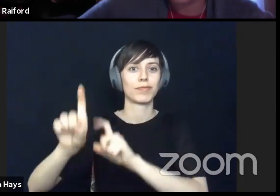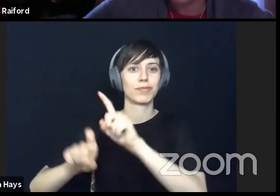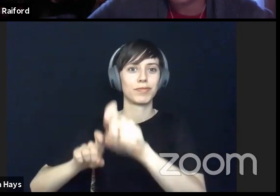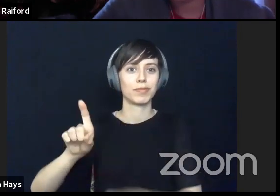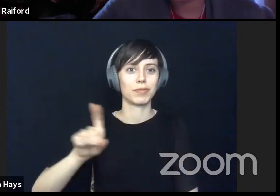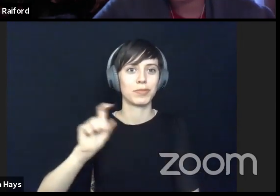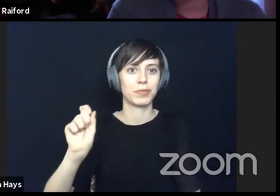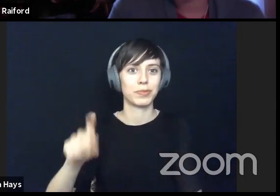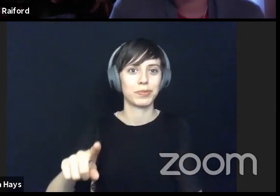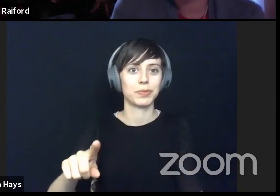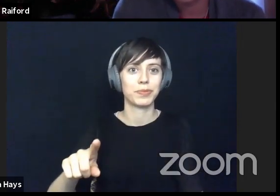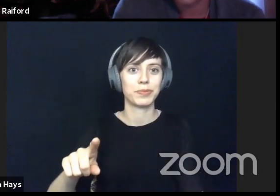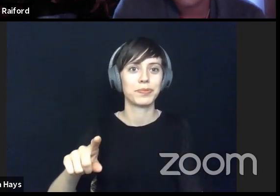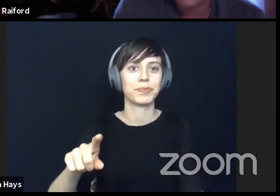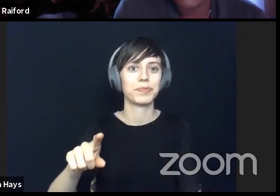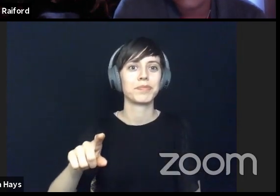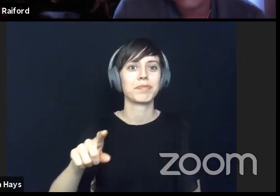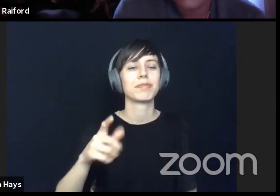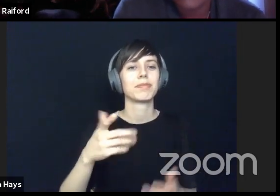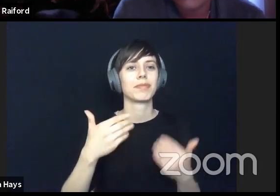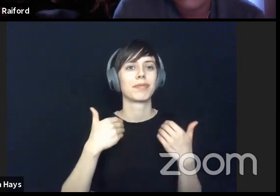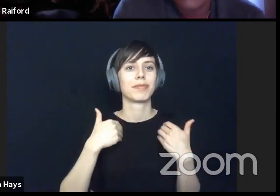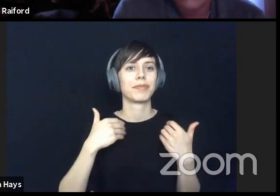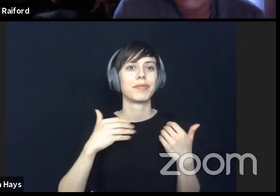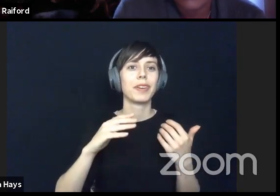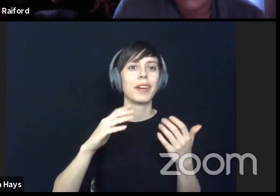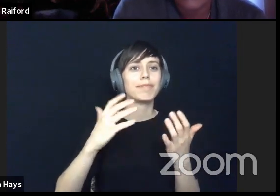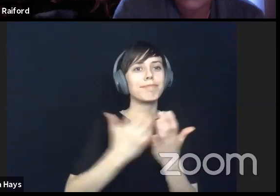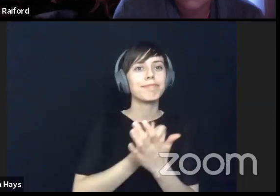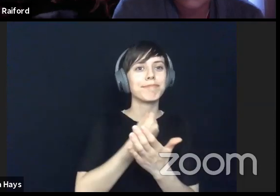to get to know more about her.